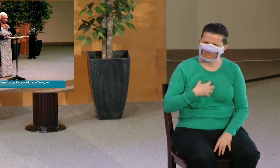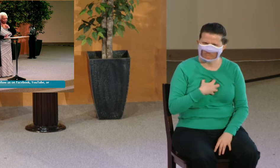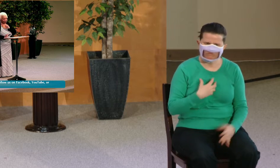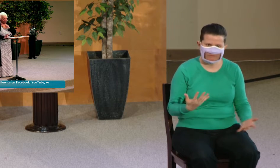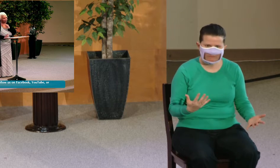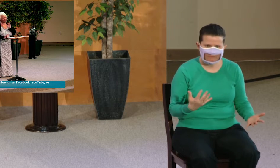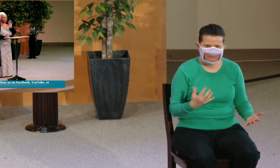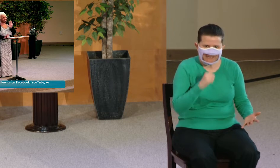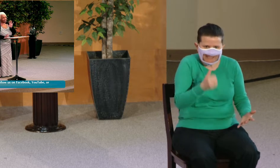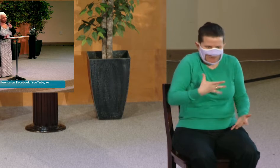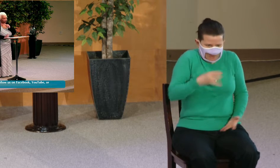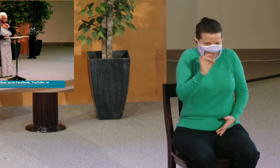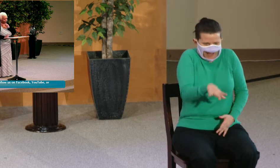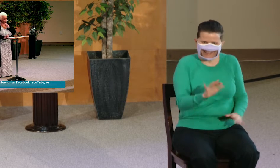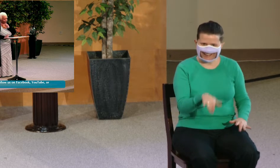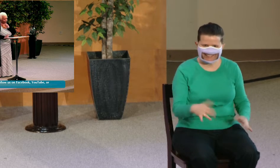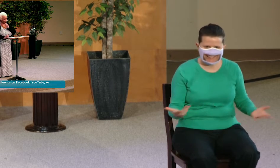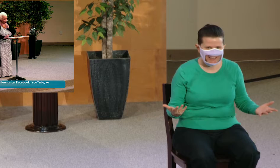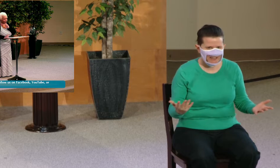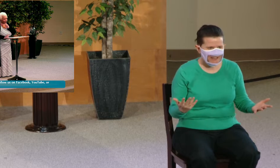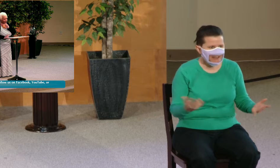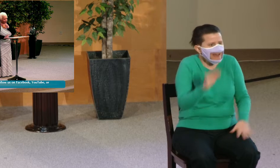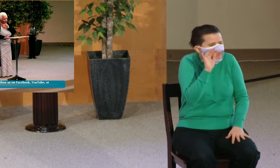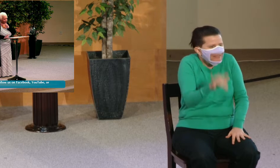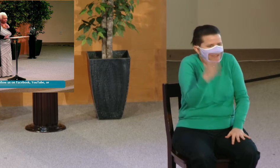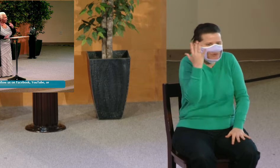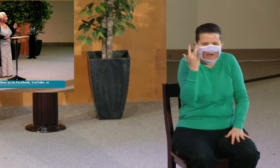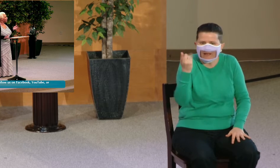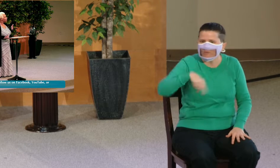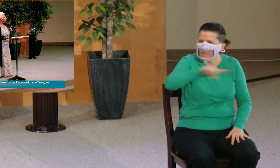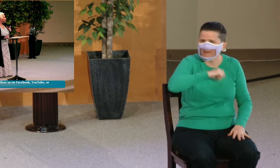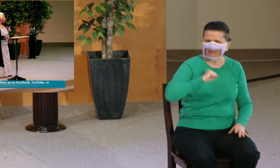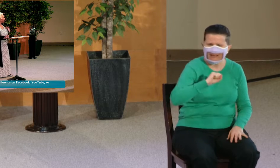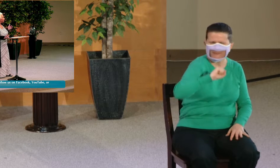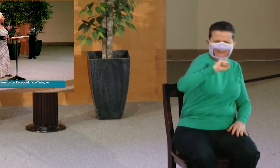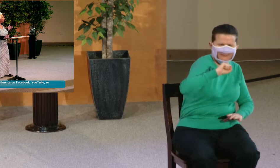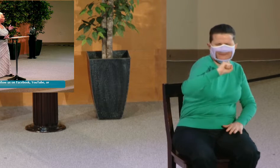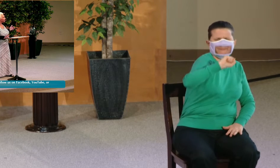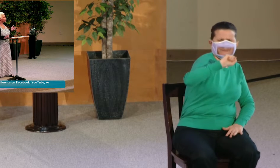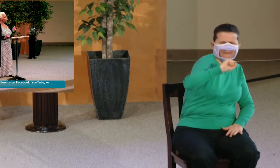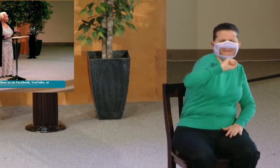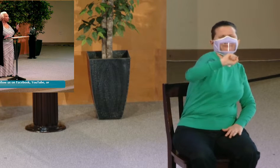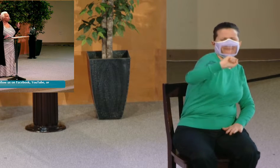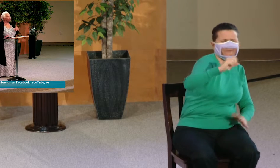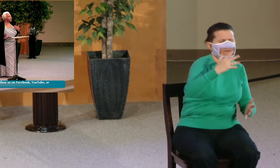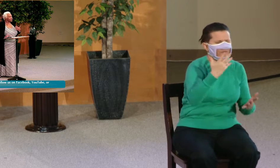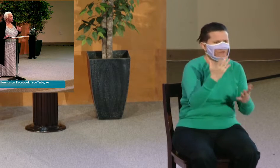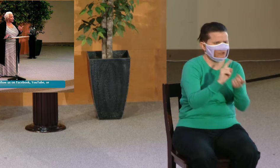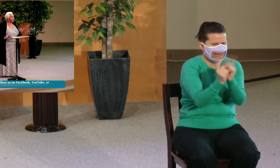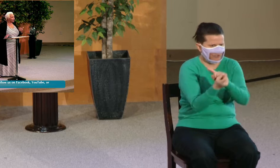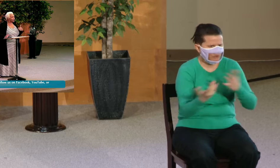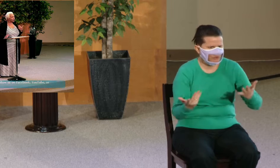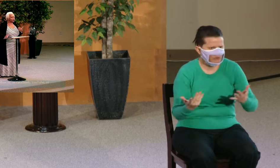this is why we have that instinct to push against change. Now, here in Unity and in New Thought communities, we